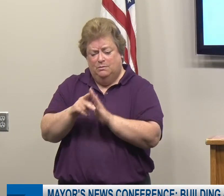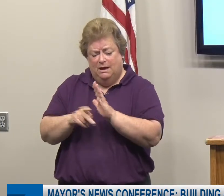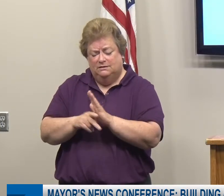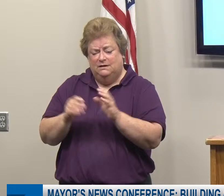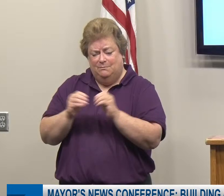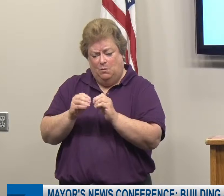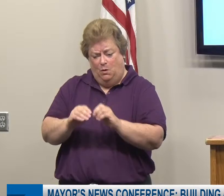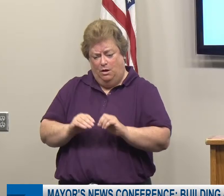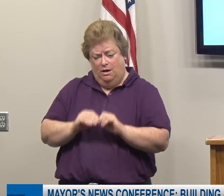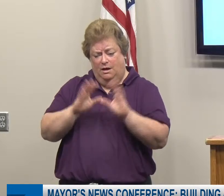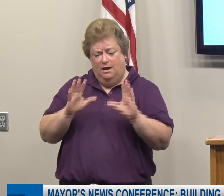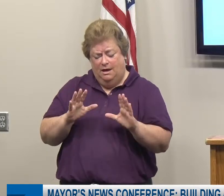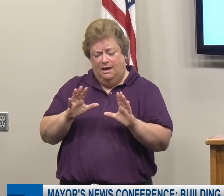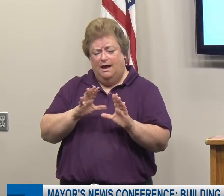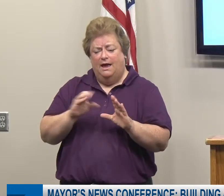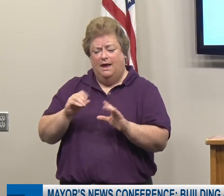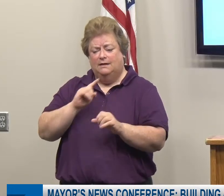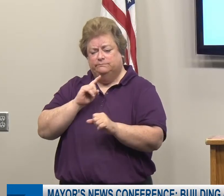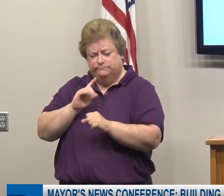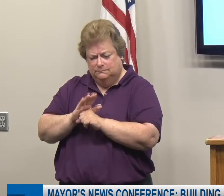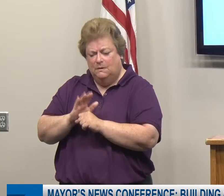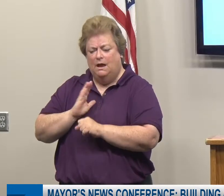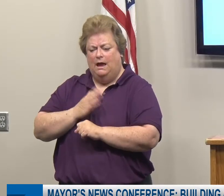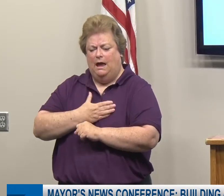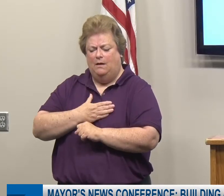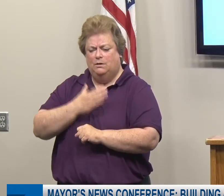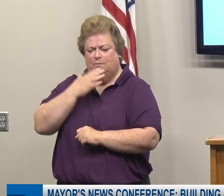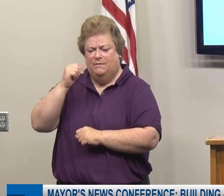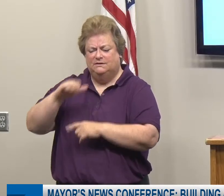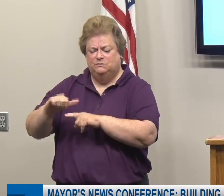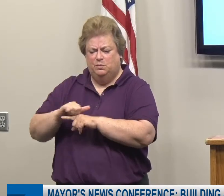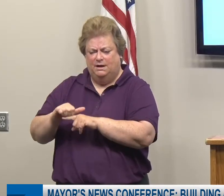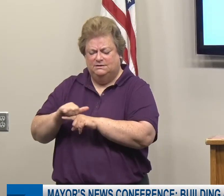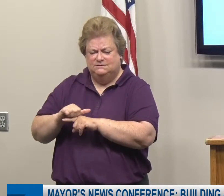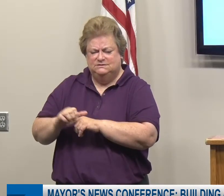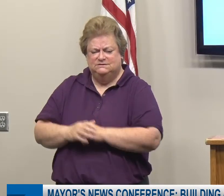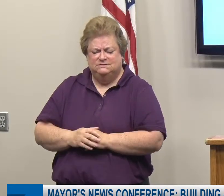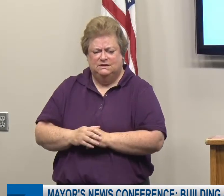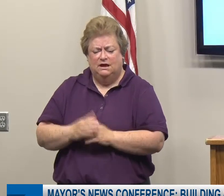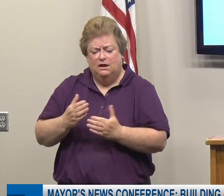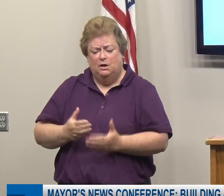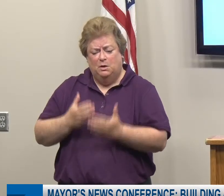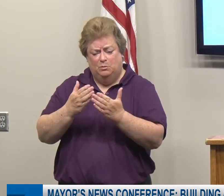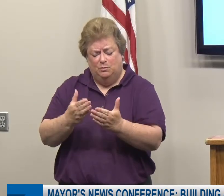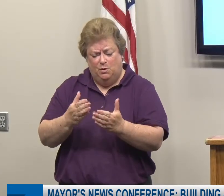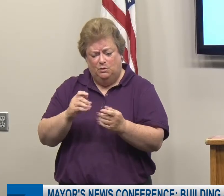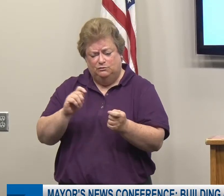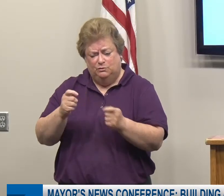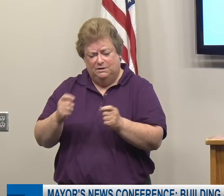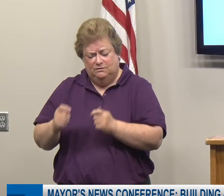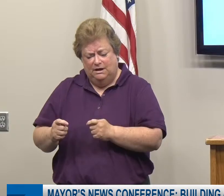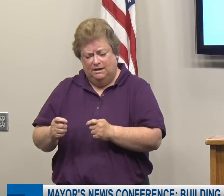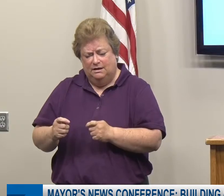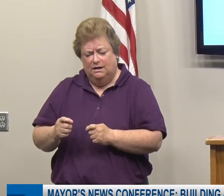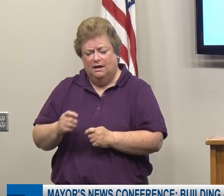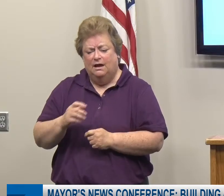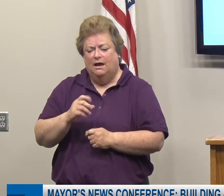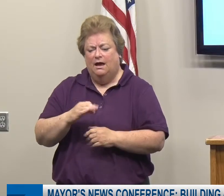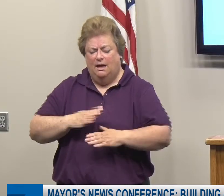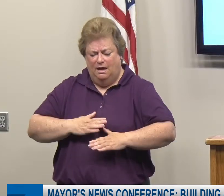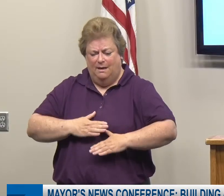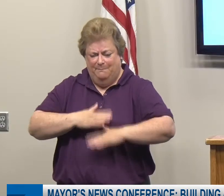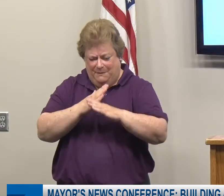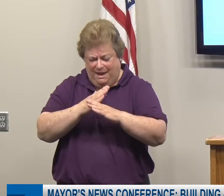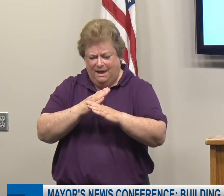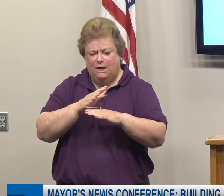explicit and codify LPD's current best practices. The proposed revisions include an explicit ban on